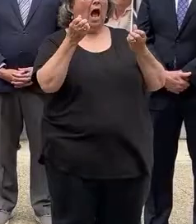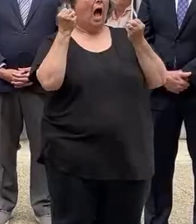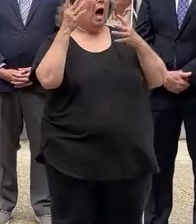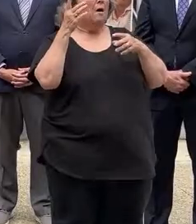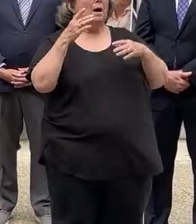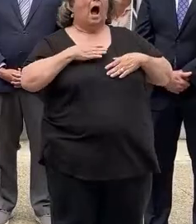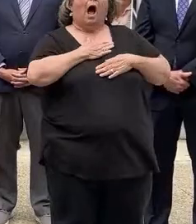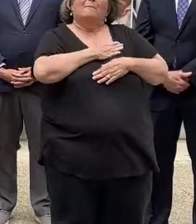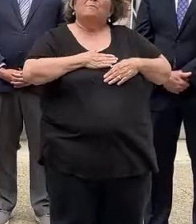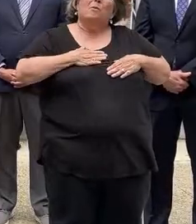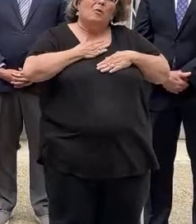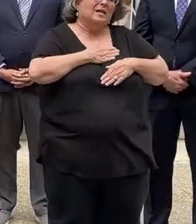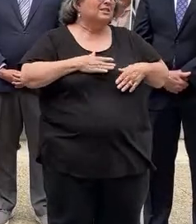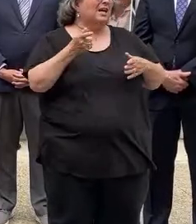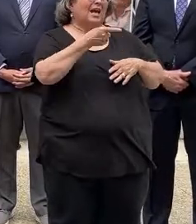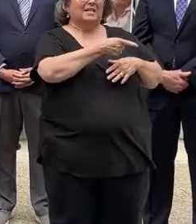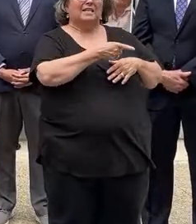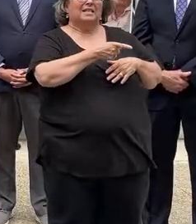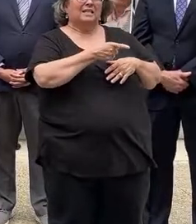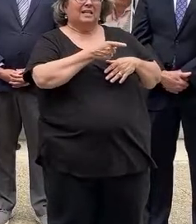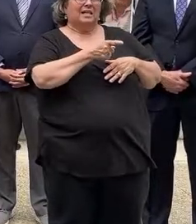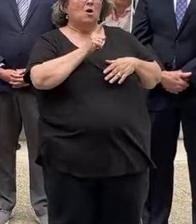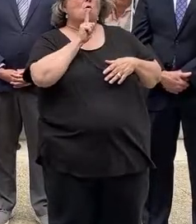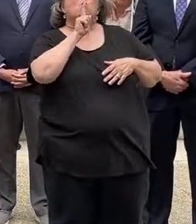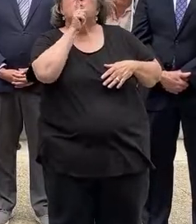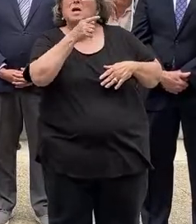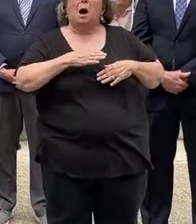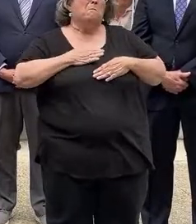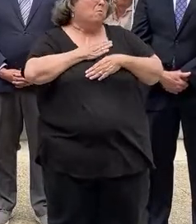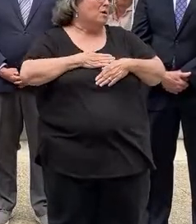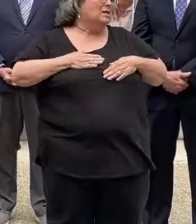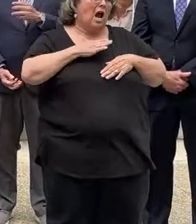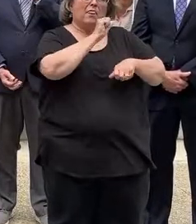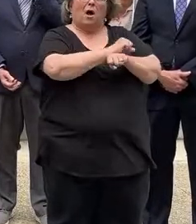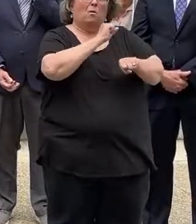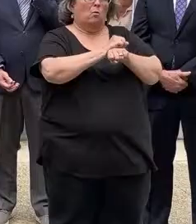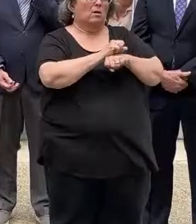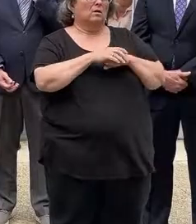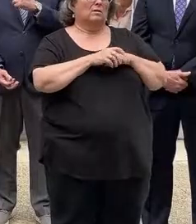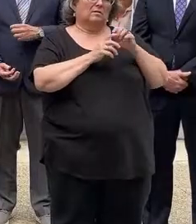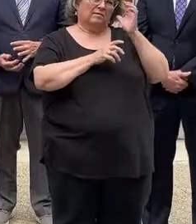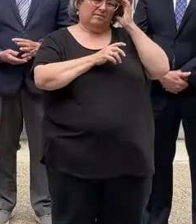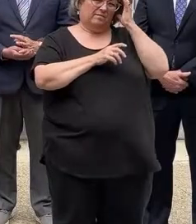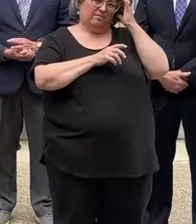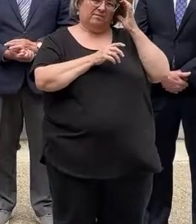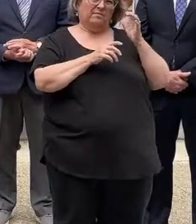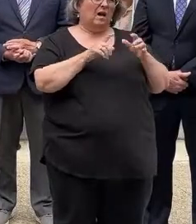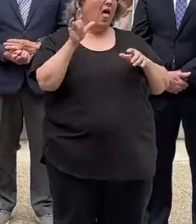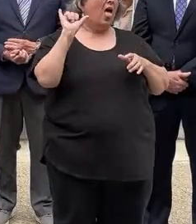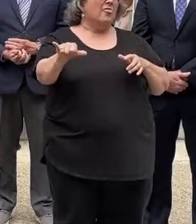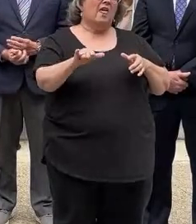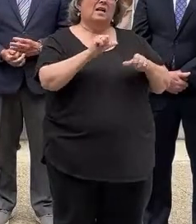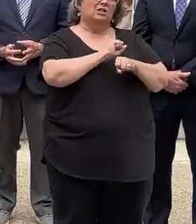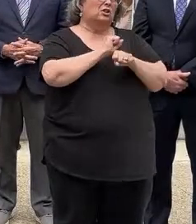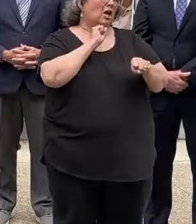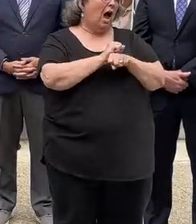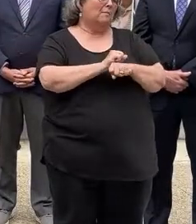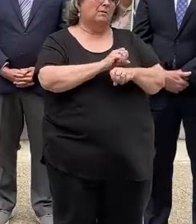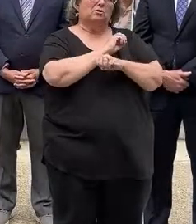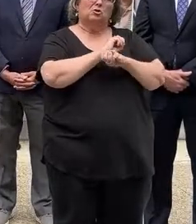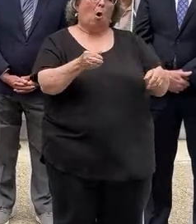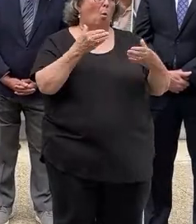I appreciate and how the community appreciates what they do. It's a thankless job at some